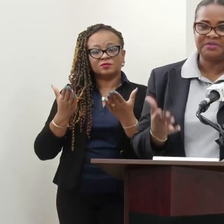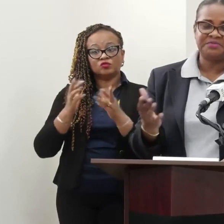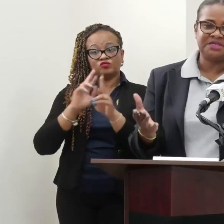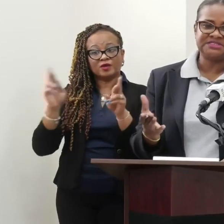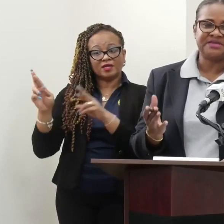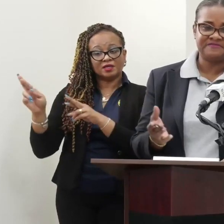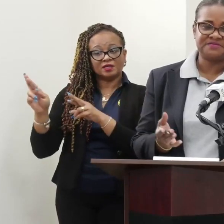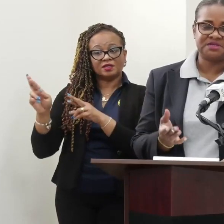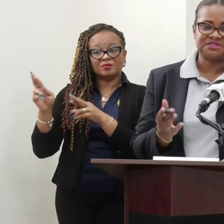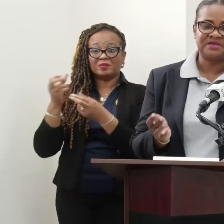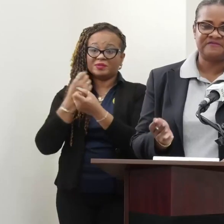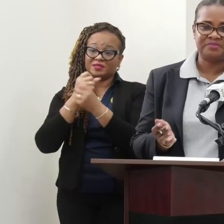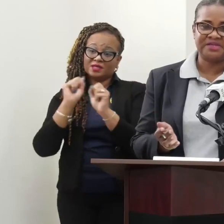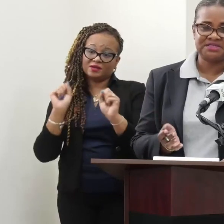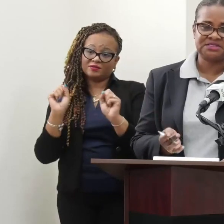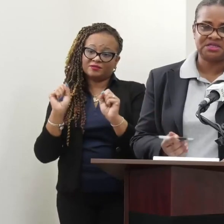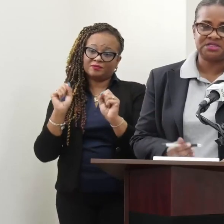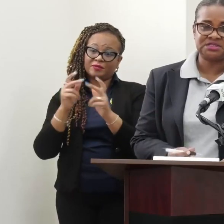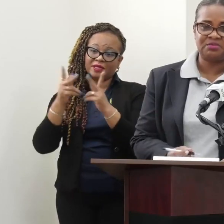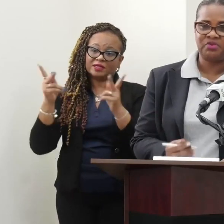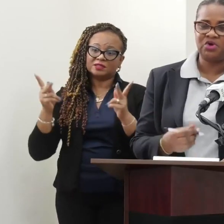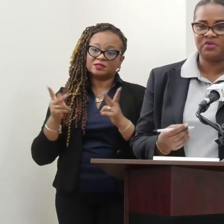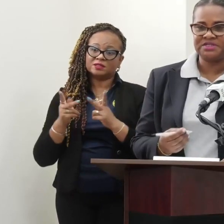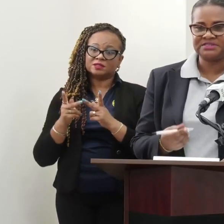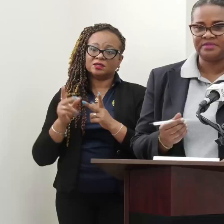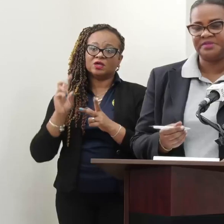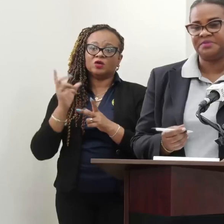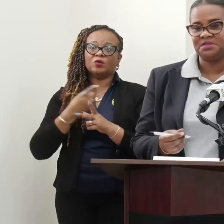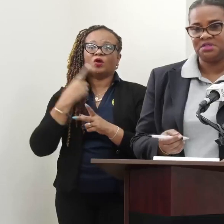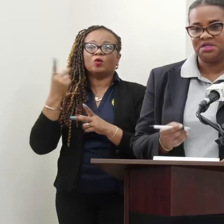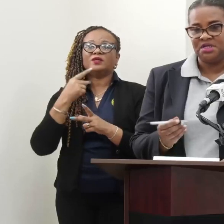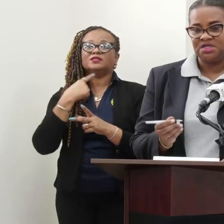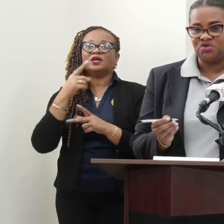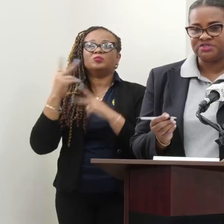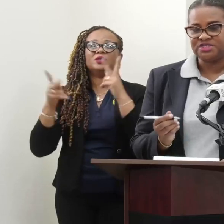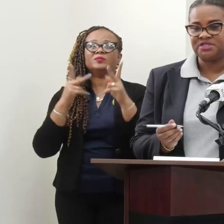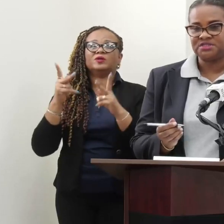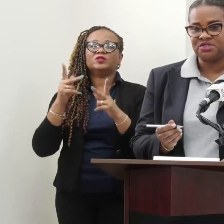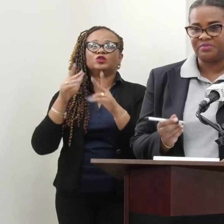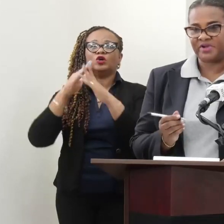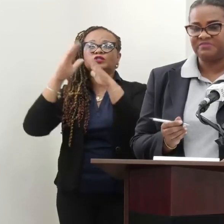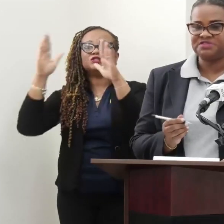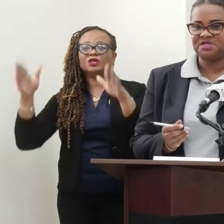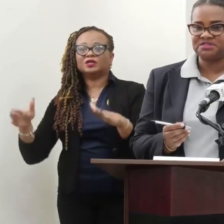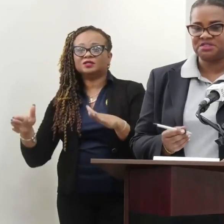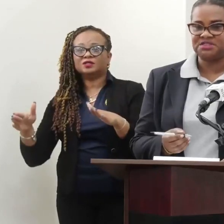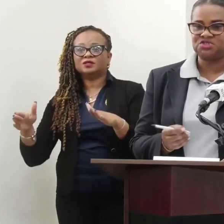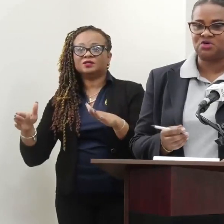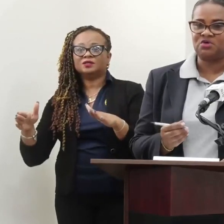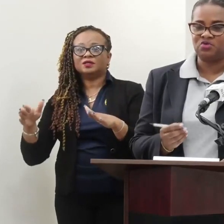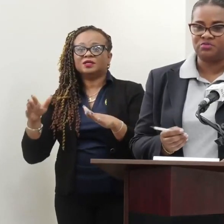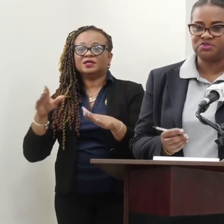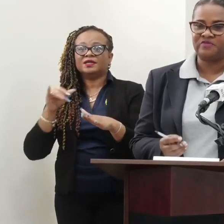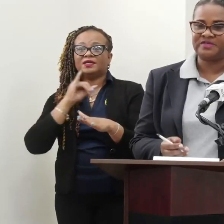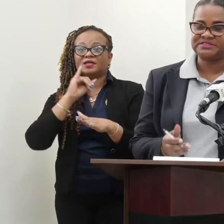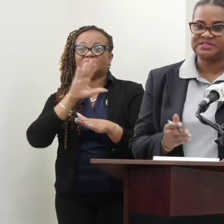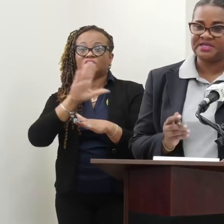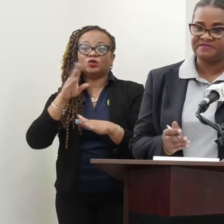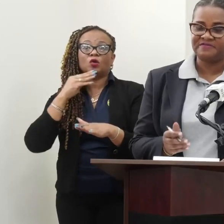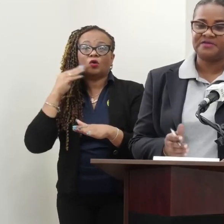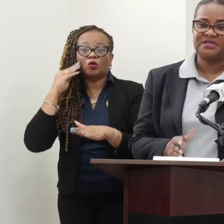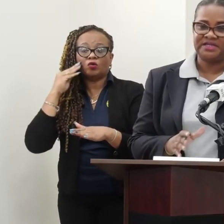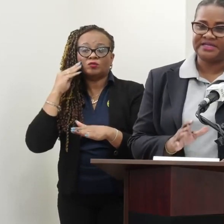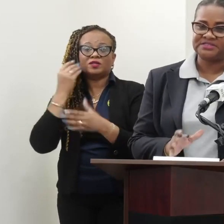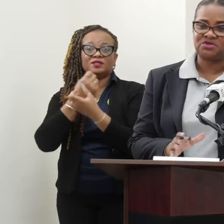ready. They may be safe, the safe place, because we always tell people your shelter, your primary shelter is your home. So if it's